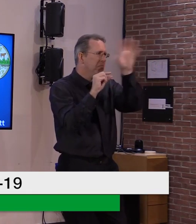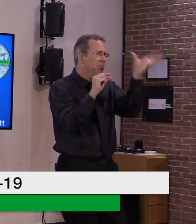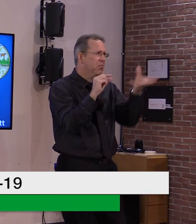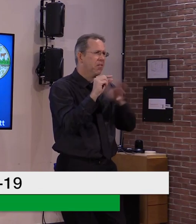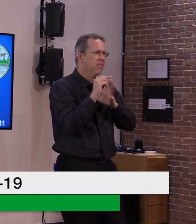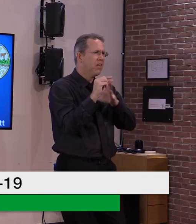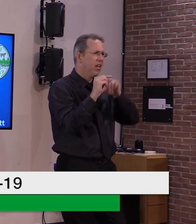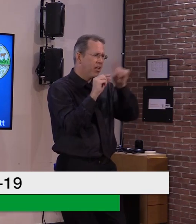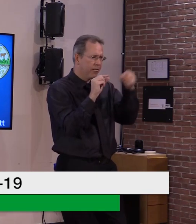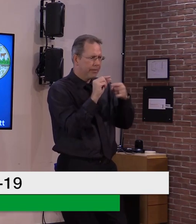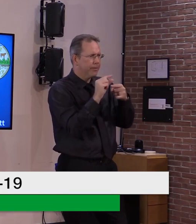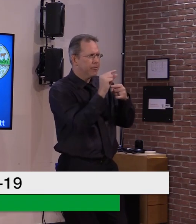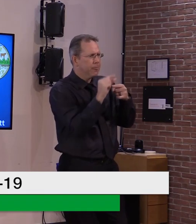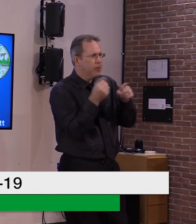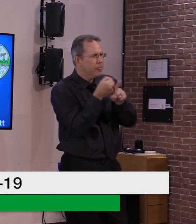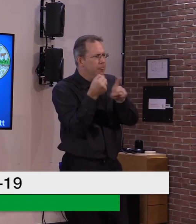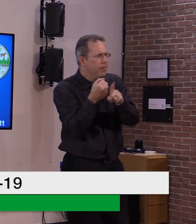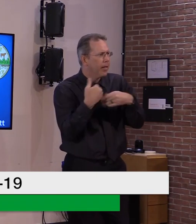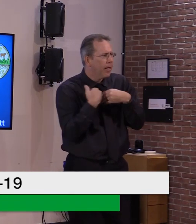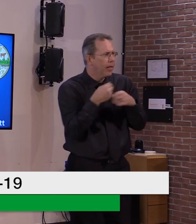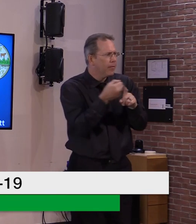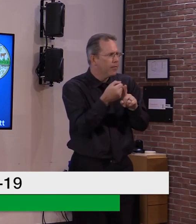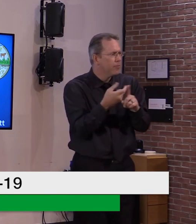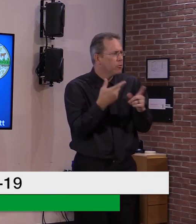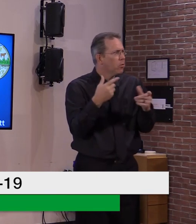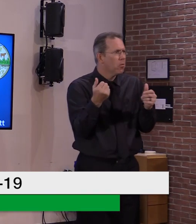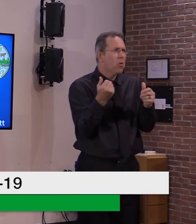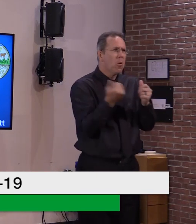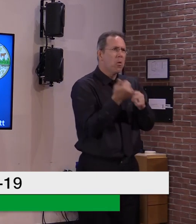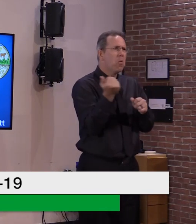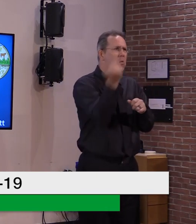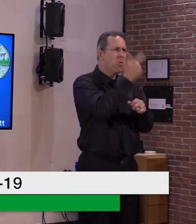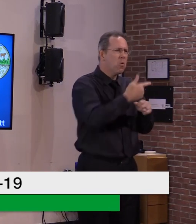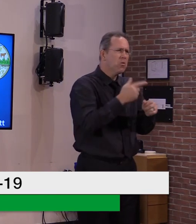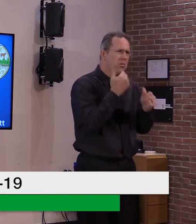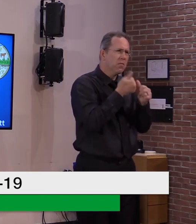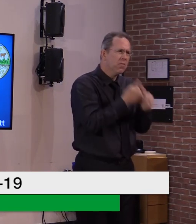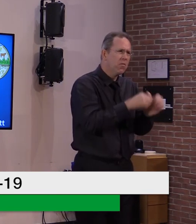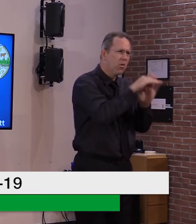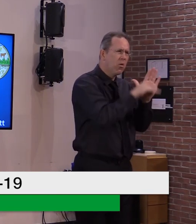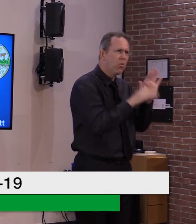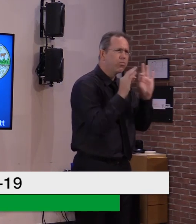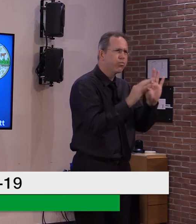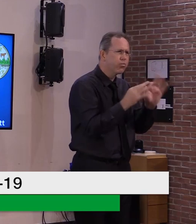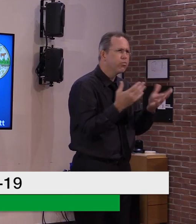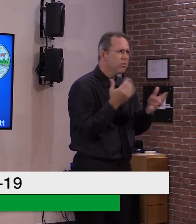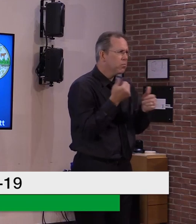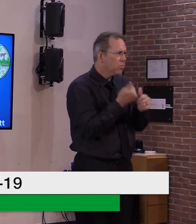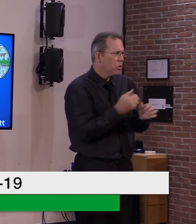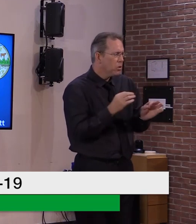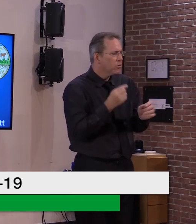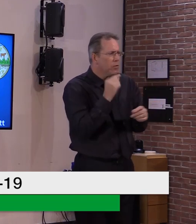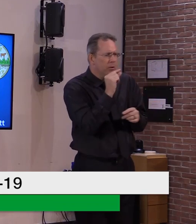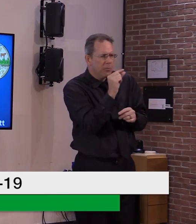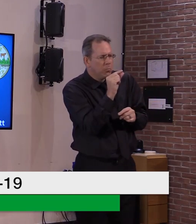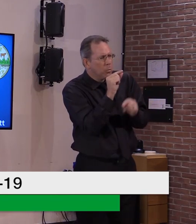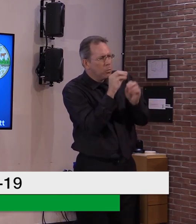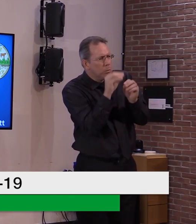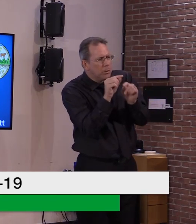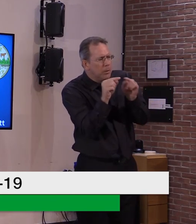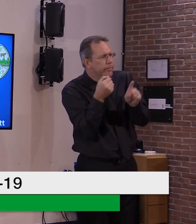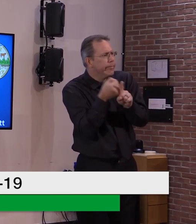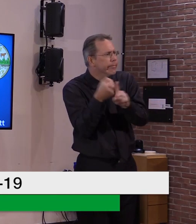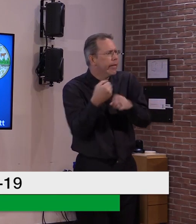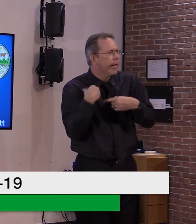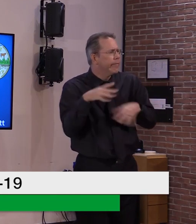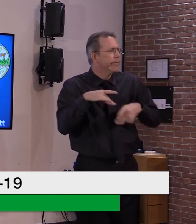protective equipment the reality is that every hospital in the state had